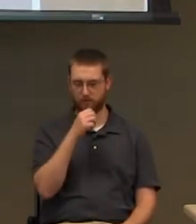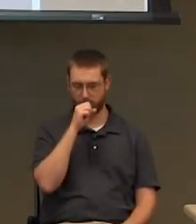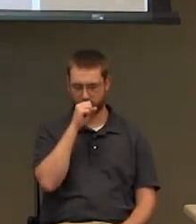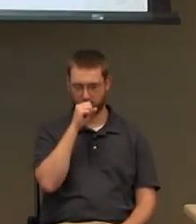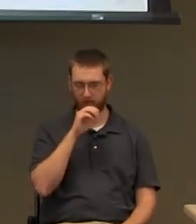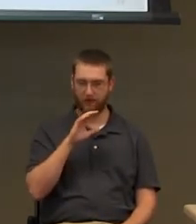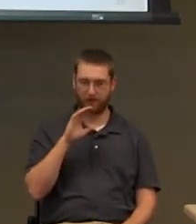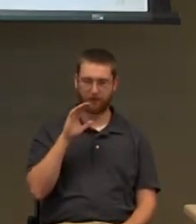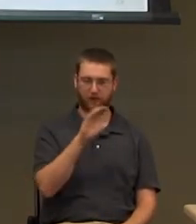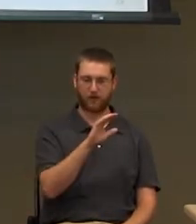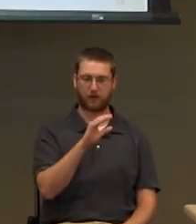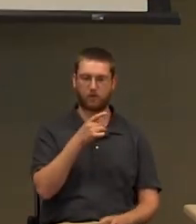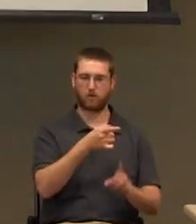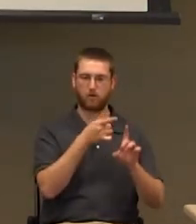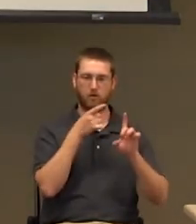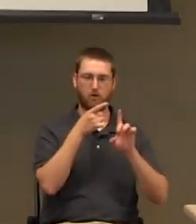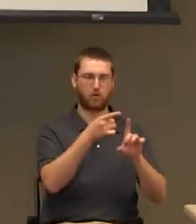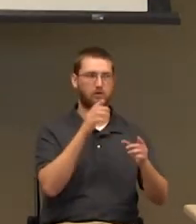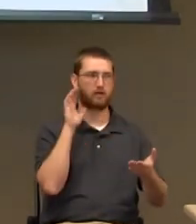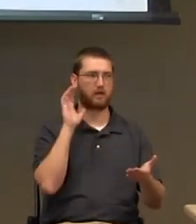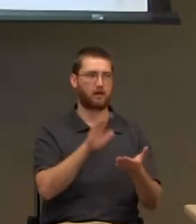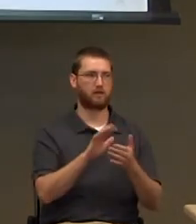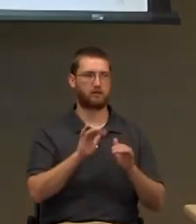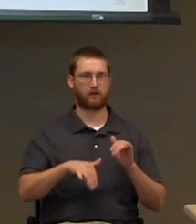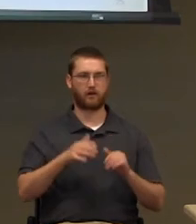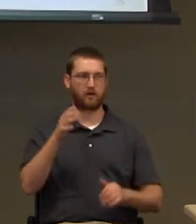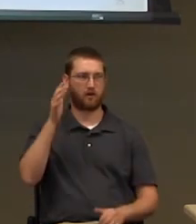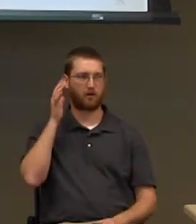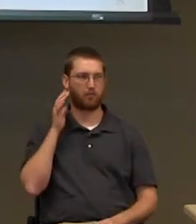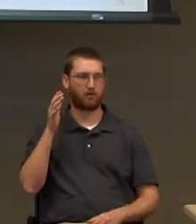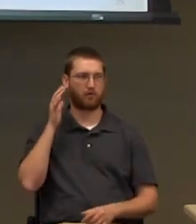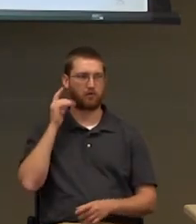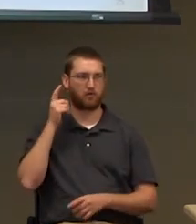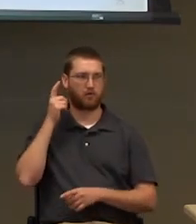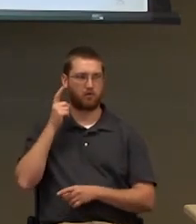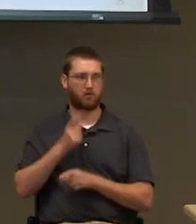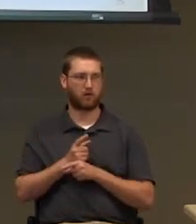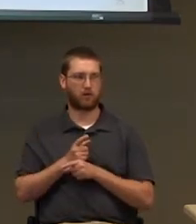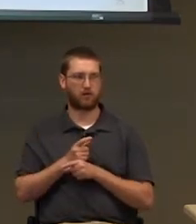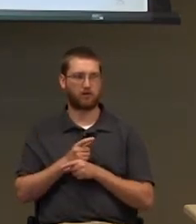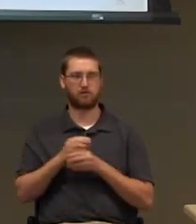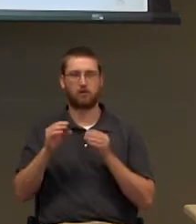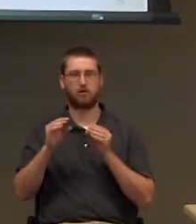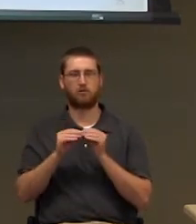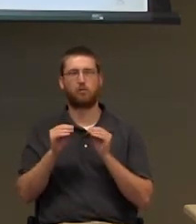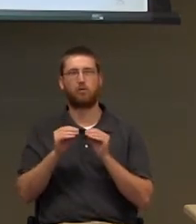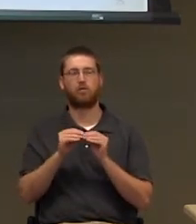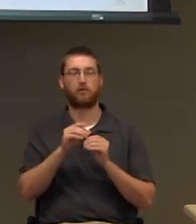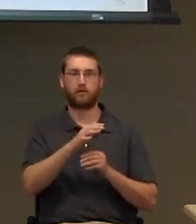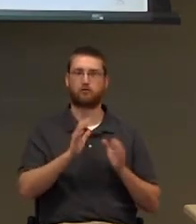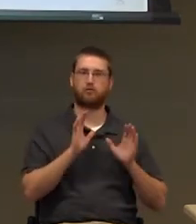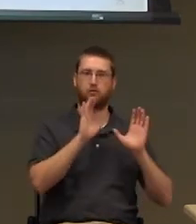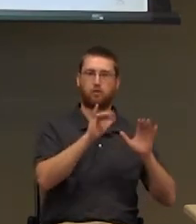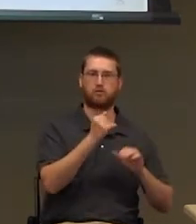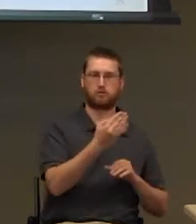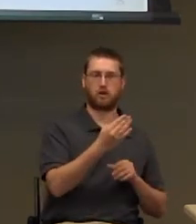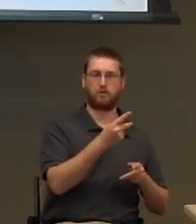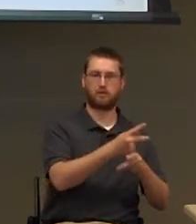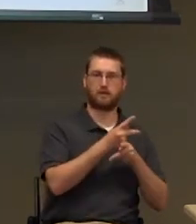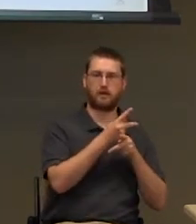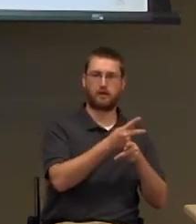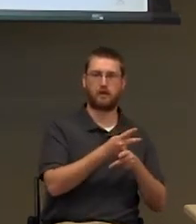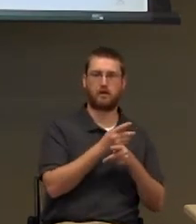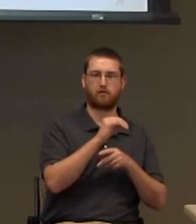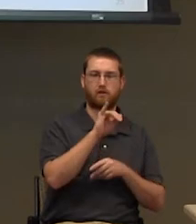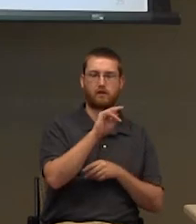their mission is less than it has been before, and more of a, which they do a great job of, taking care of the